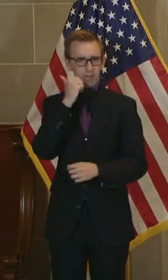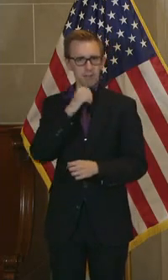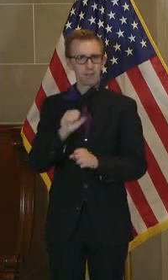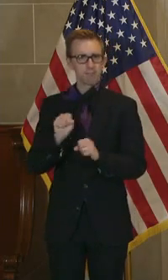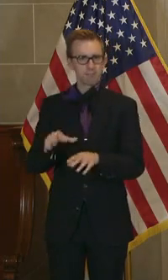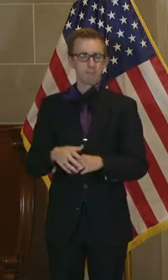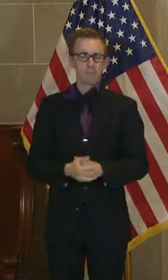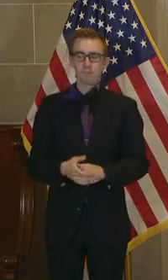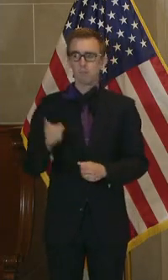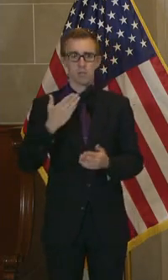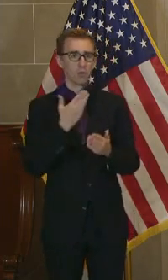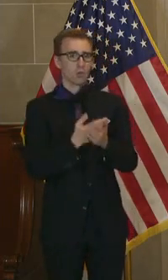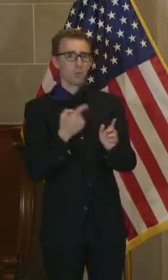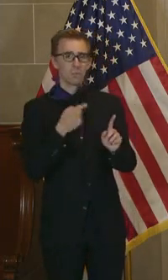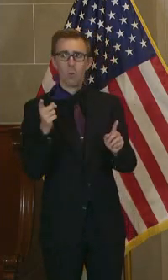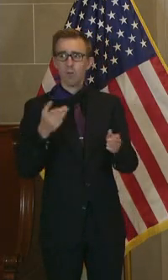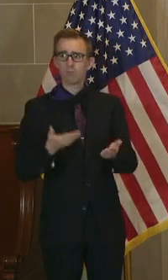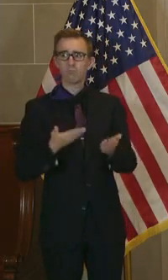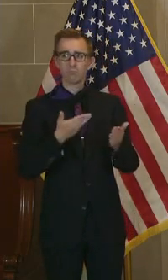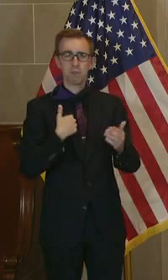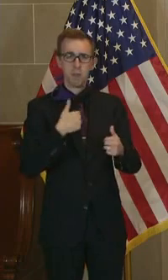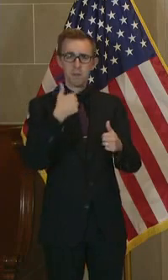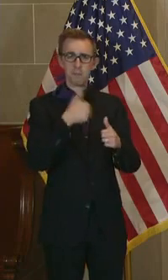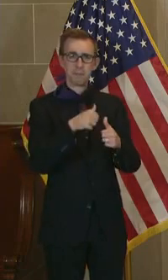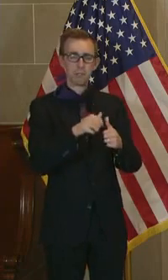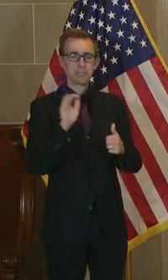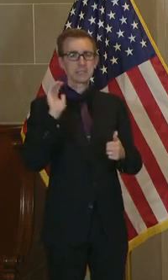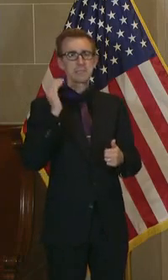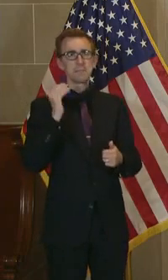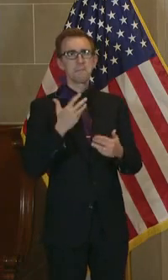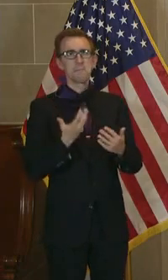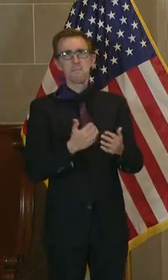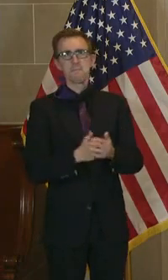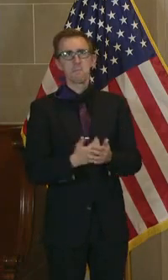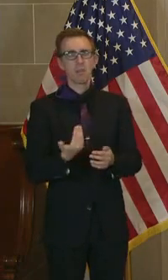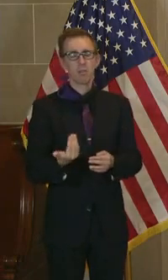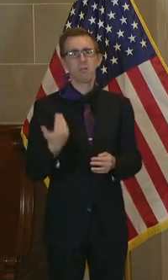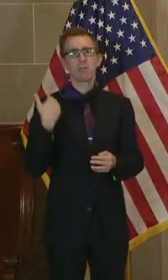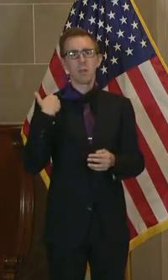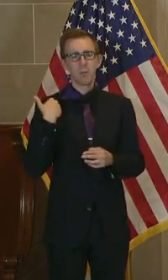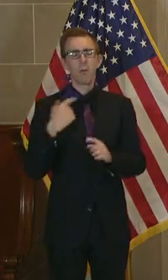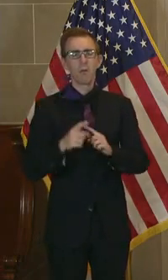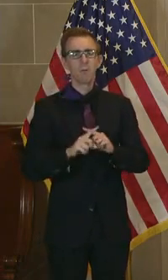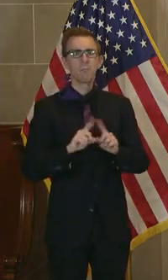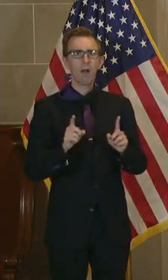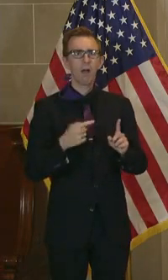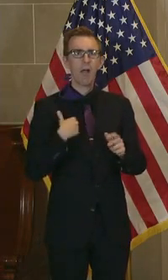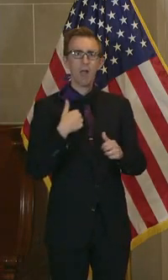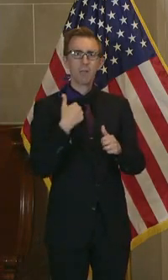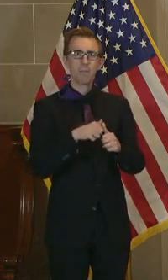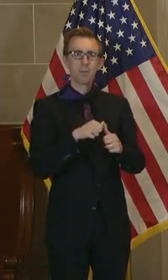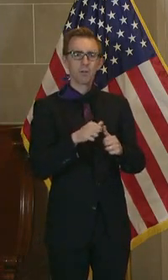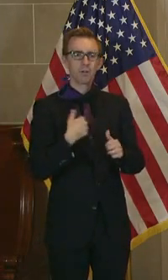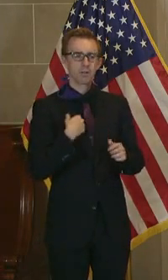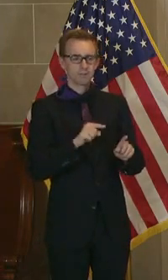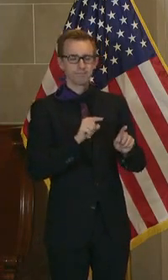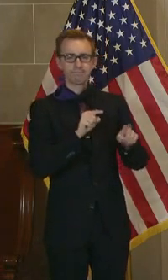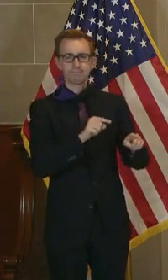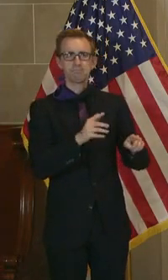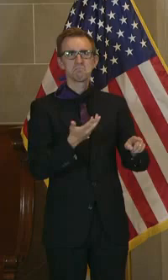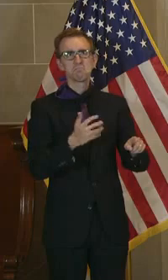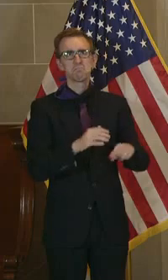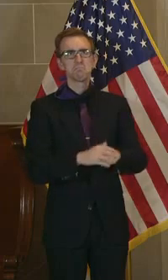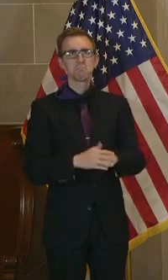Connor, it brings up a great point. And I can remember, it seems like a long time ago, but I can remember being back, I guess it